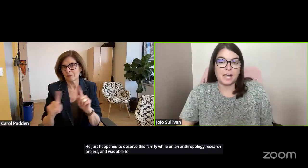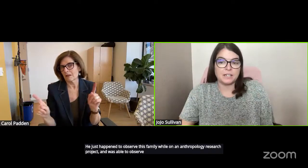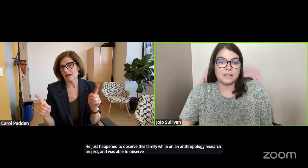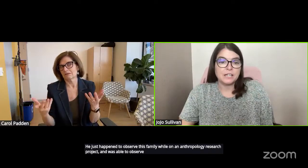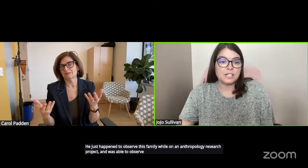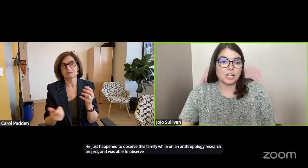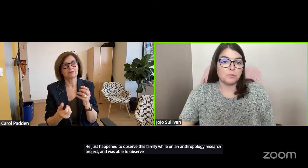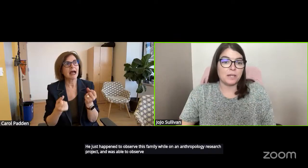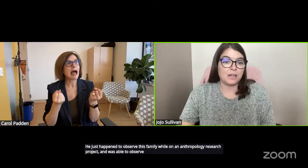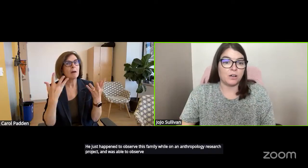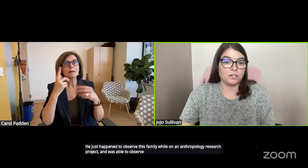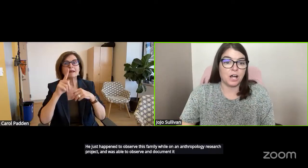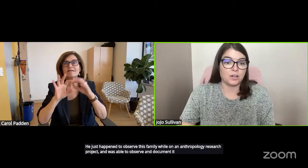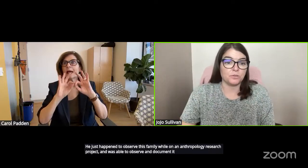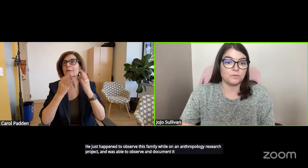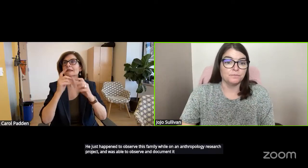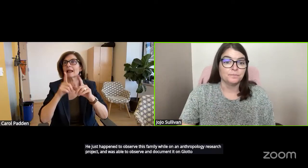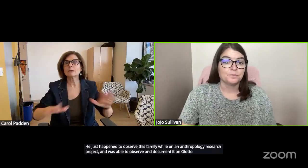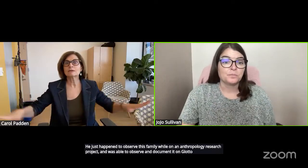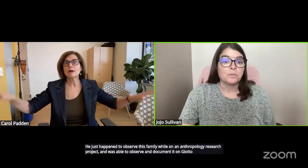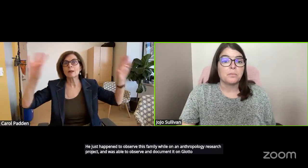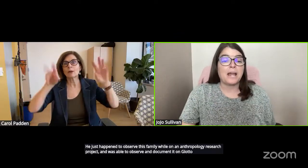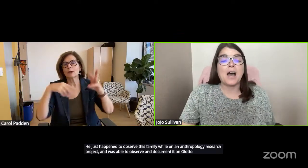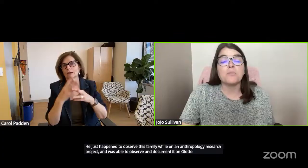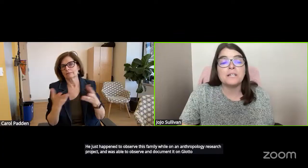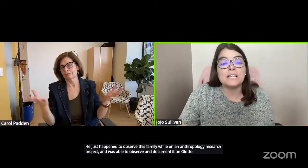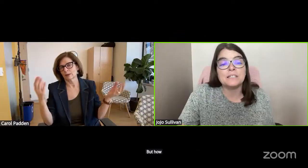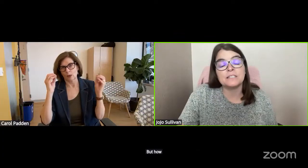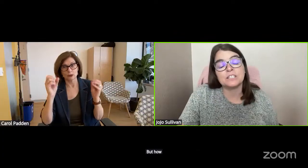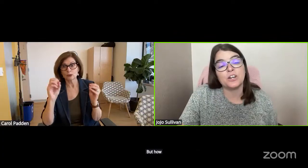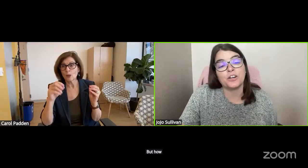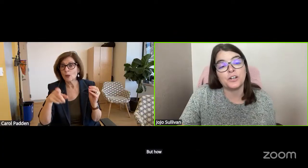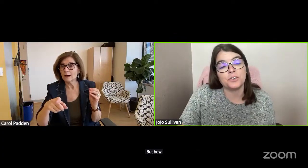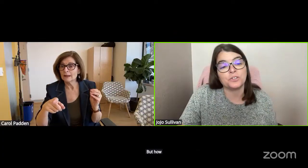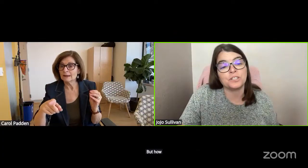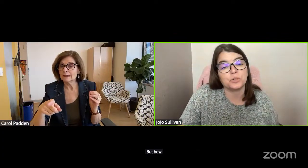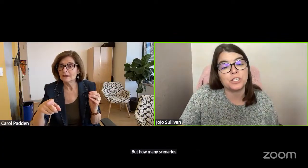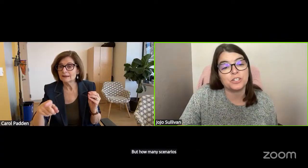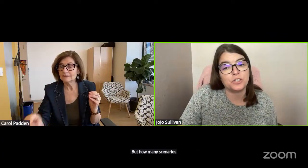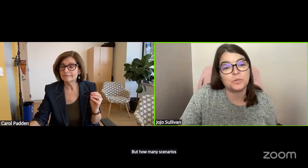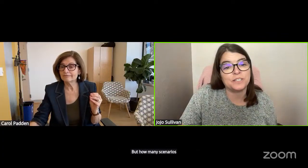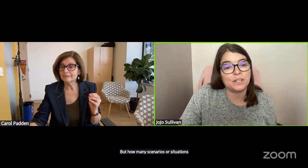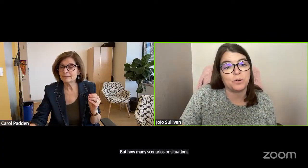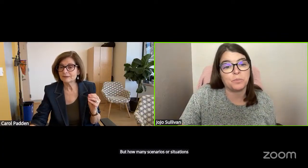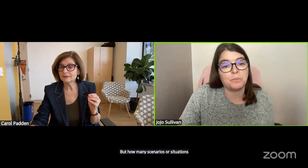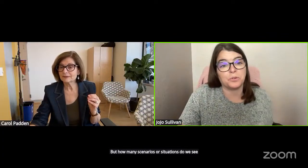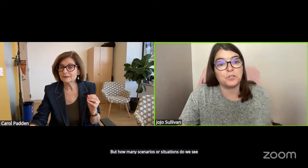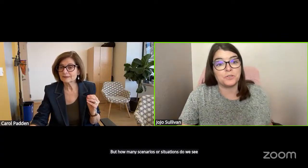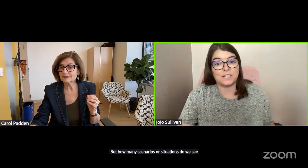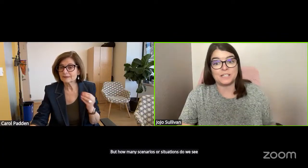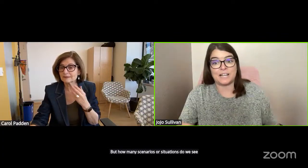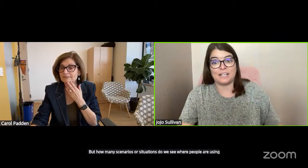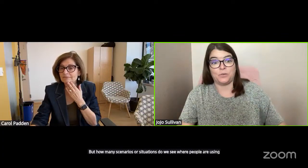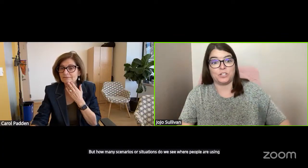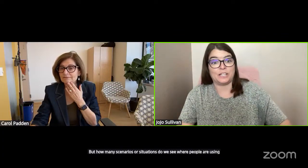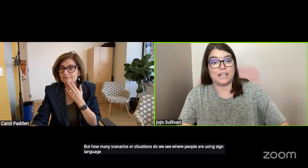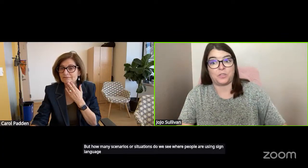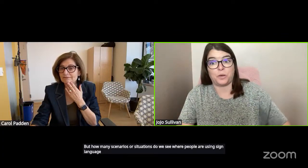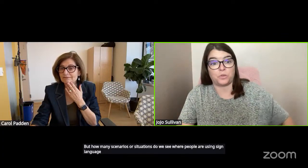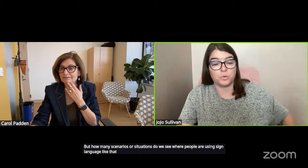and document it on Glotto. But how many scenarios or situations do we see where people are using sign language like that throughout the